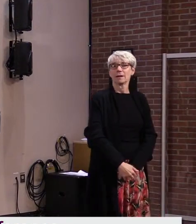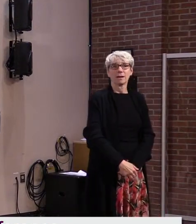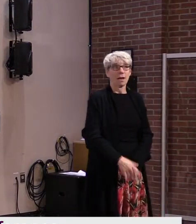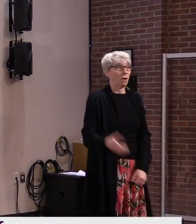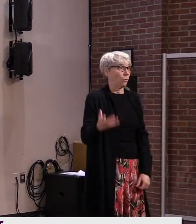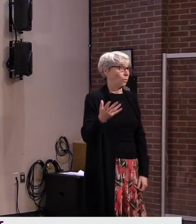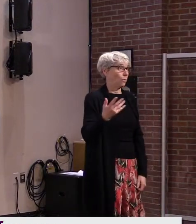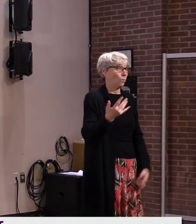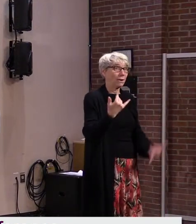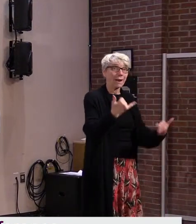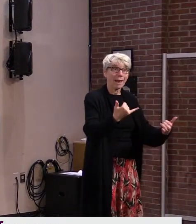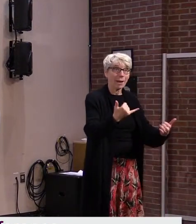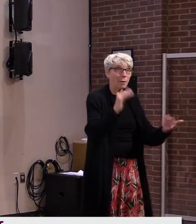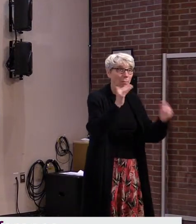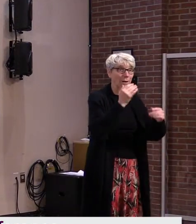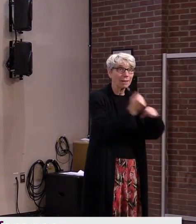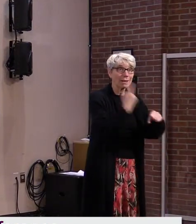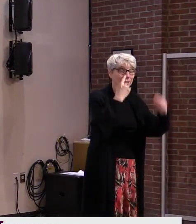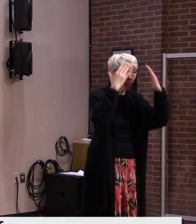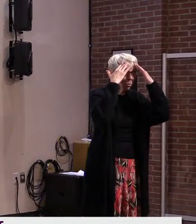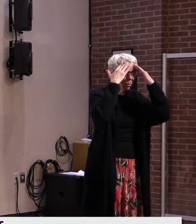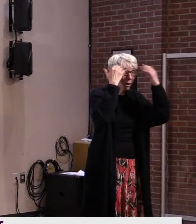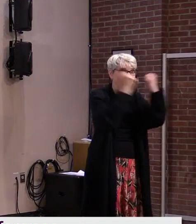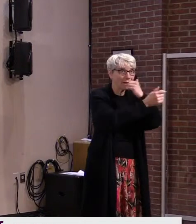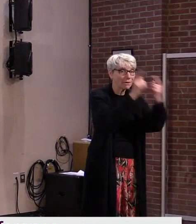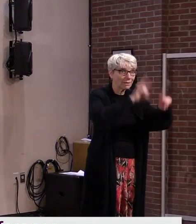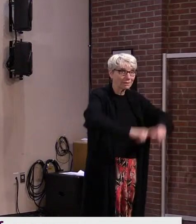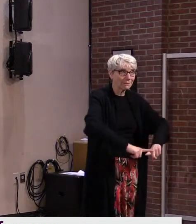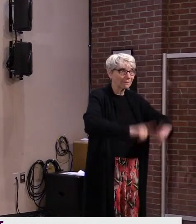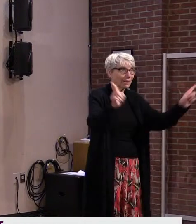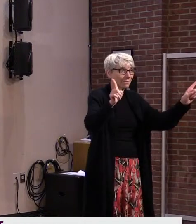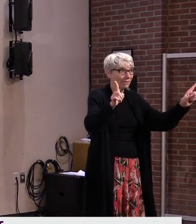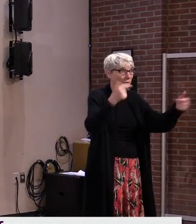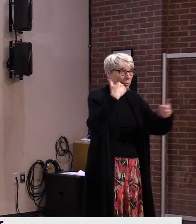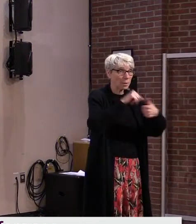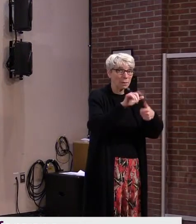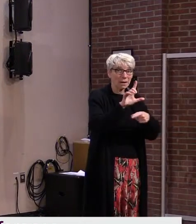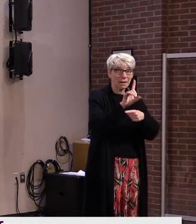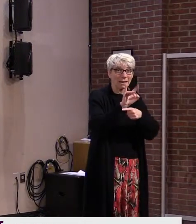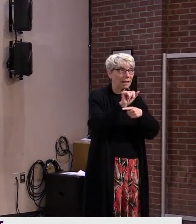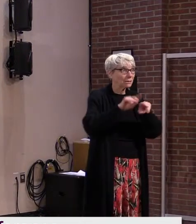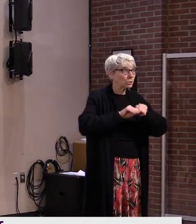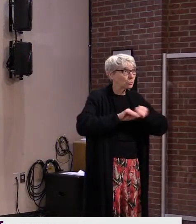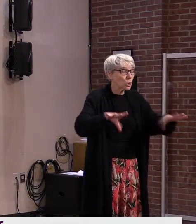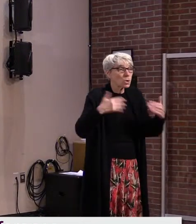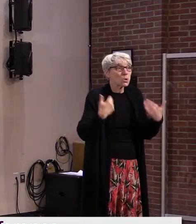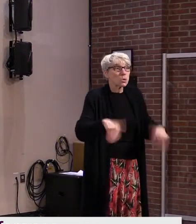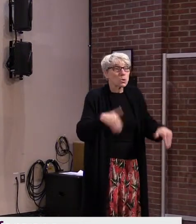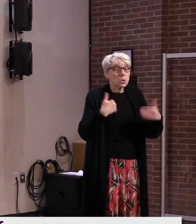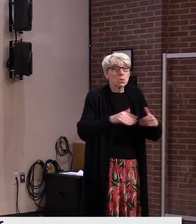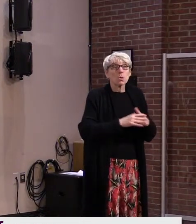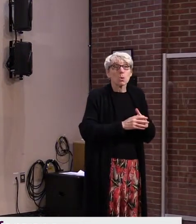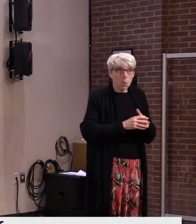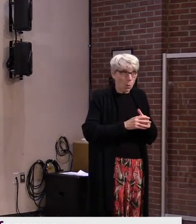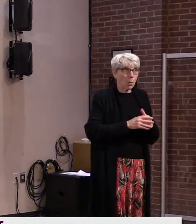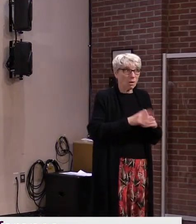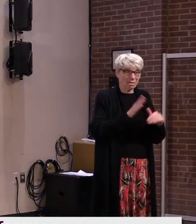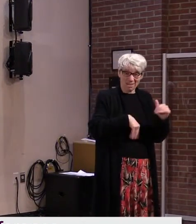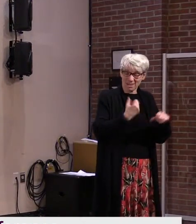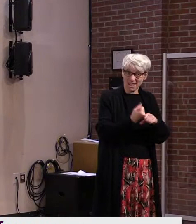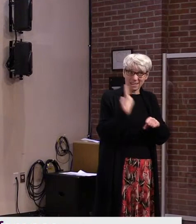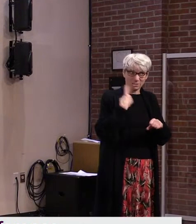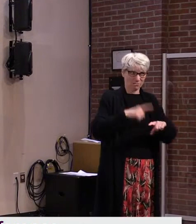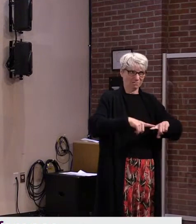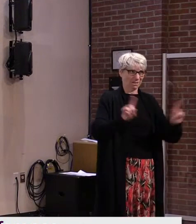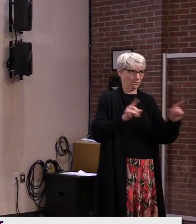Everything. Delta has changed a lot. Level of community transmission of virus has changed a